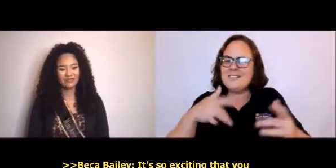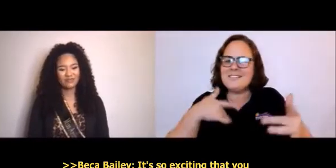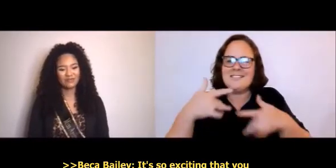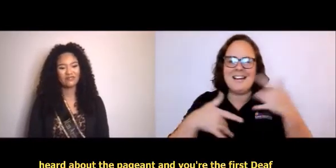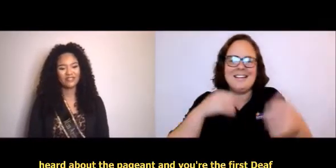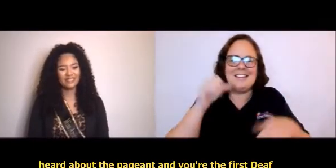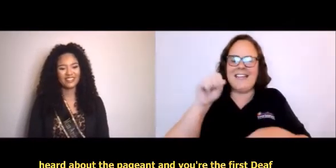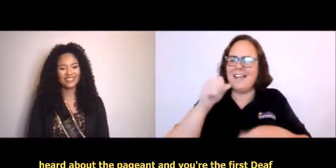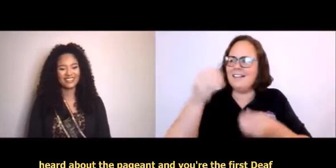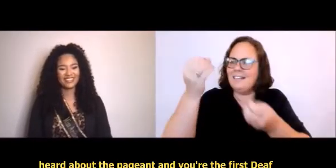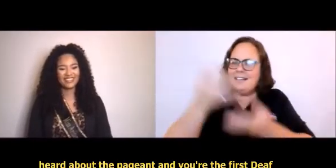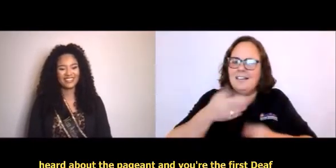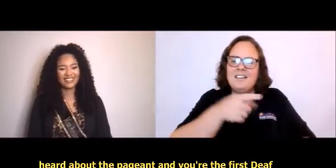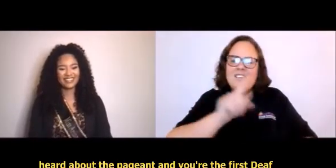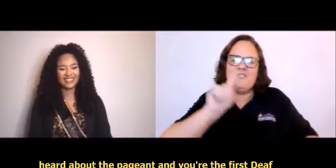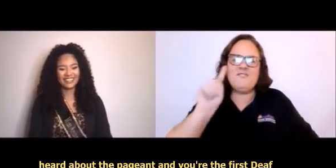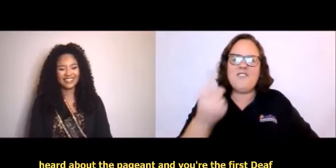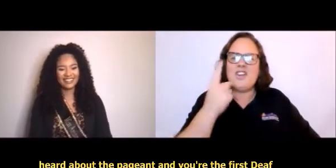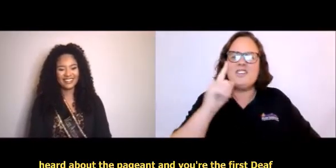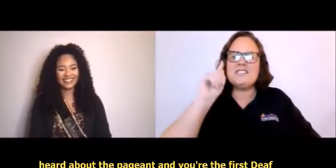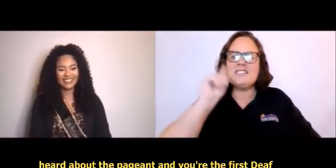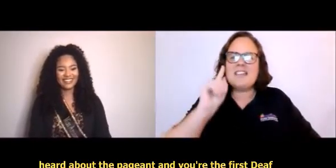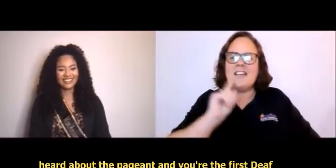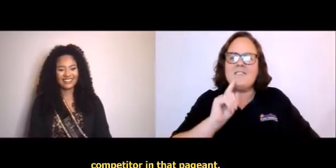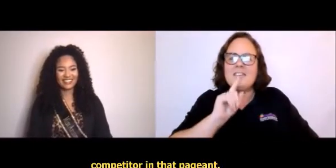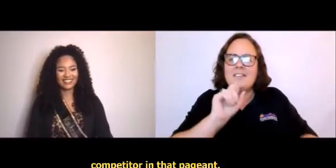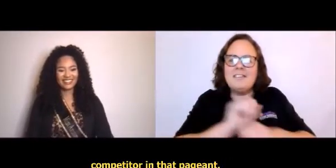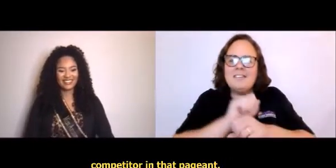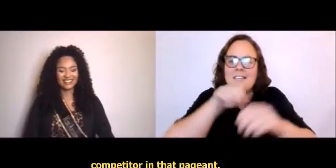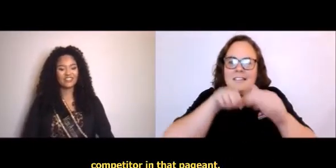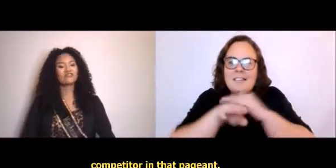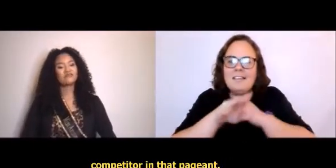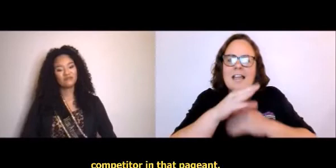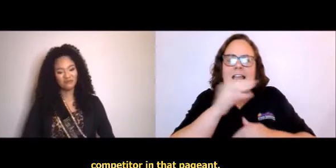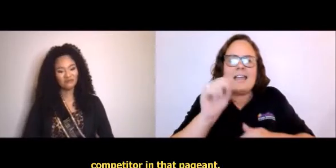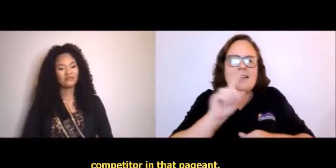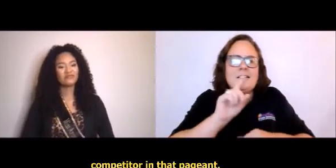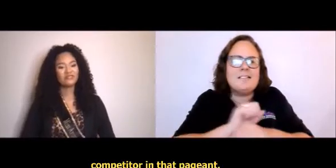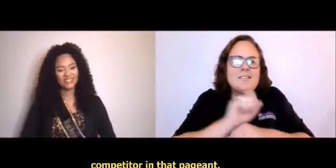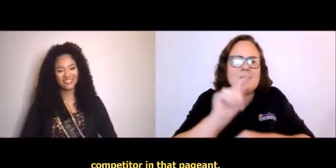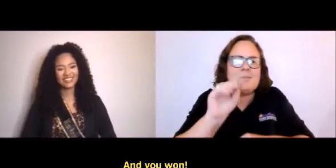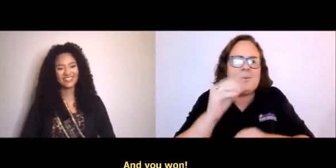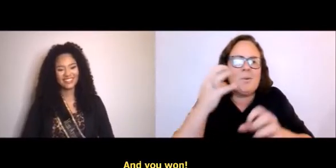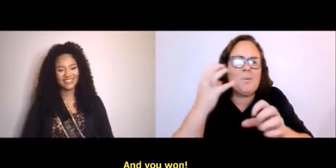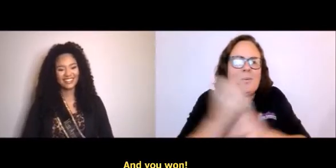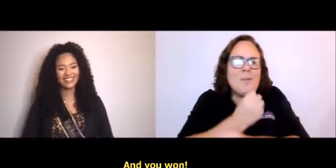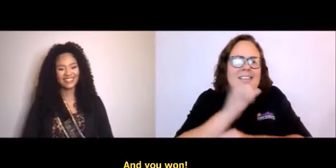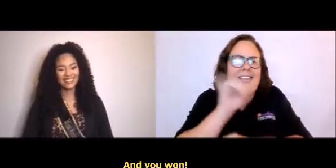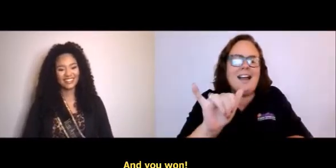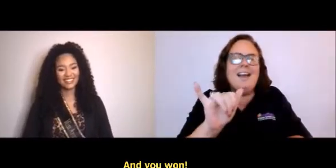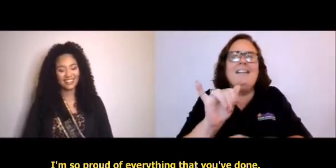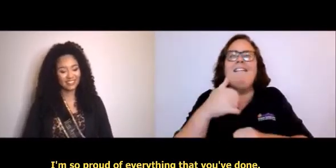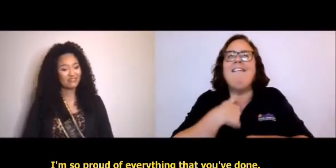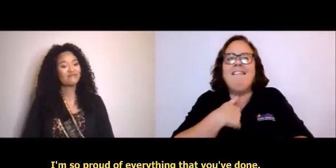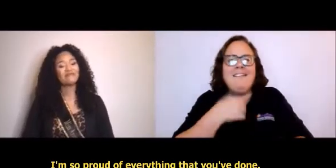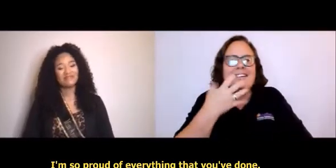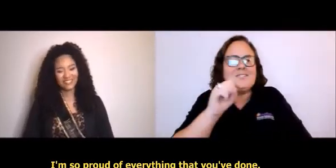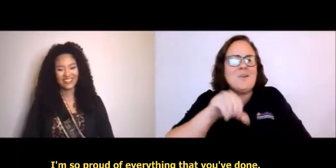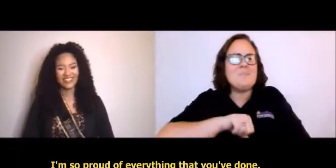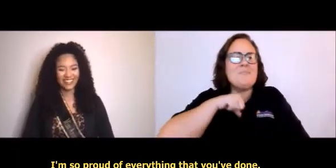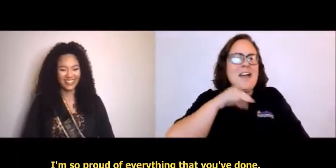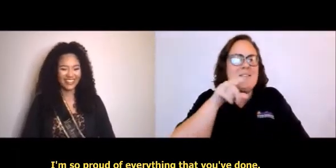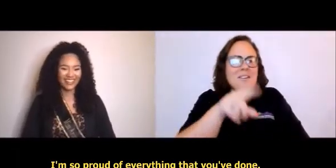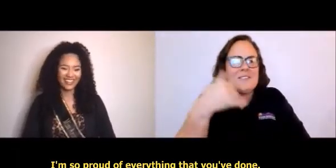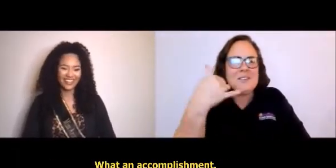exciting that you heard about the pageant and you're the first deaf competitor in that pageant. And you won. I'm so proud